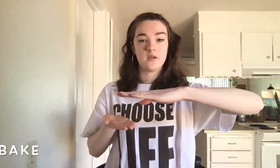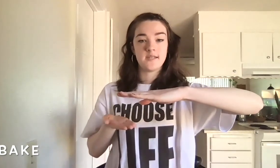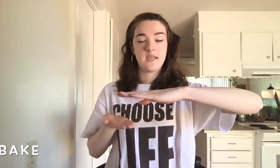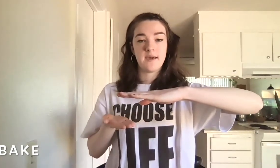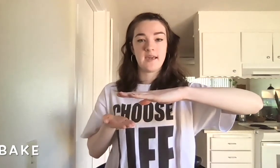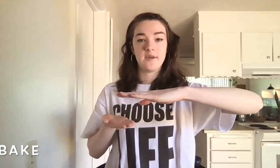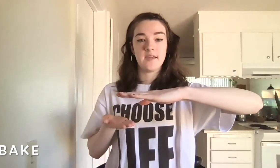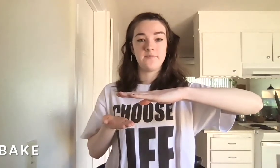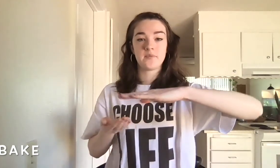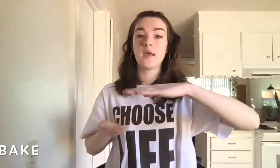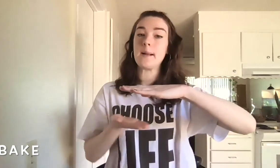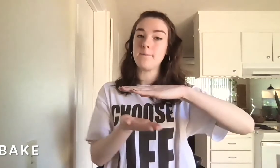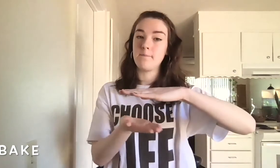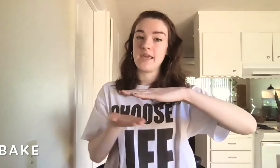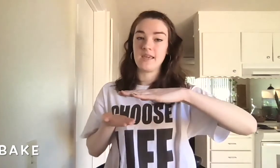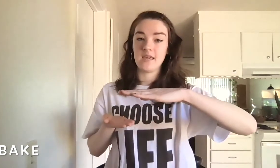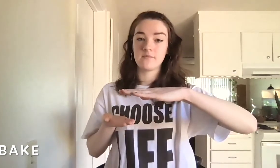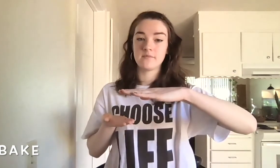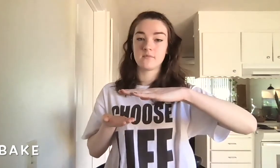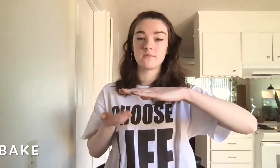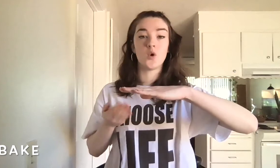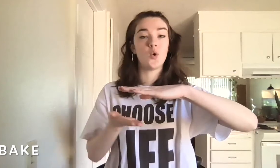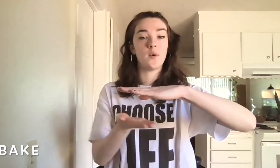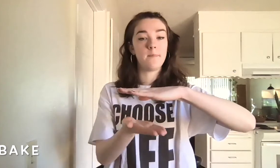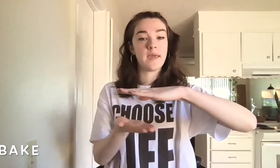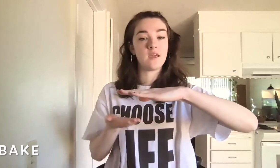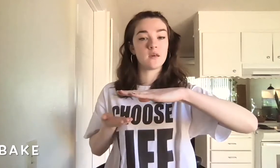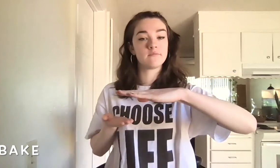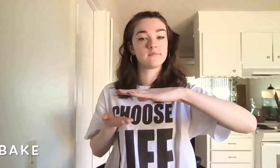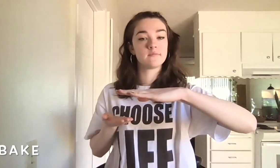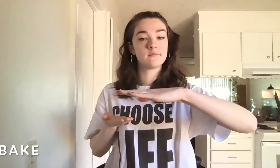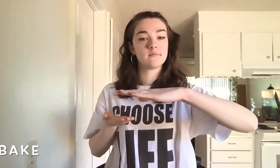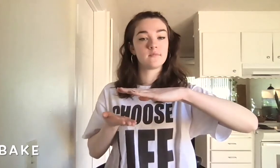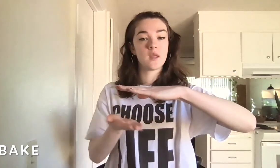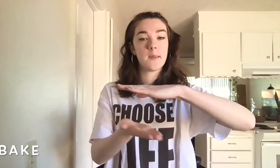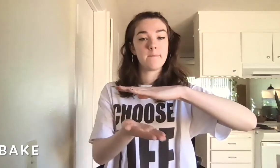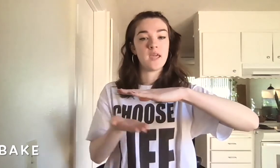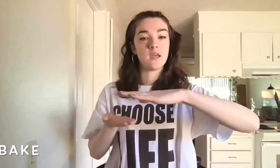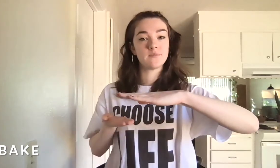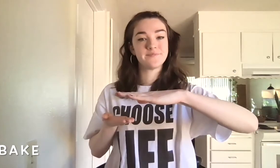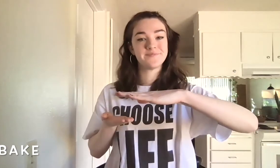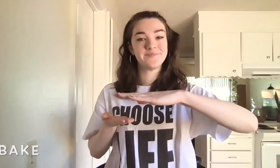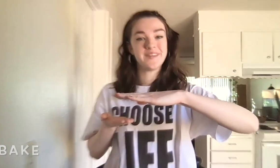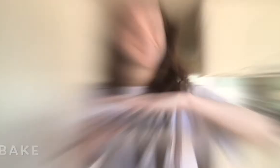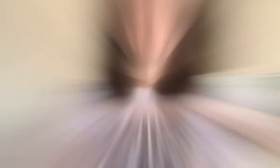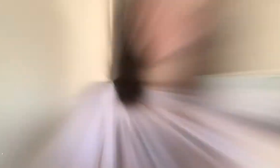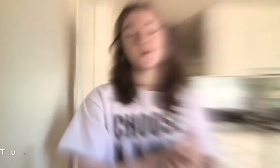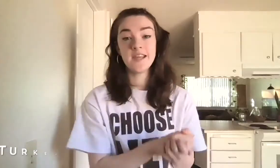take it back out again. Baking or bake. Bake. Nice. So next